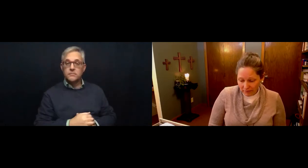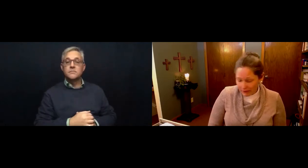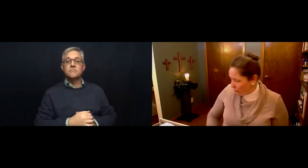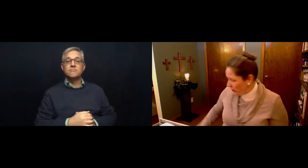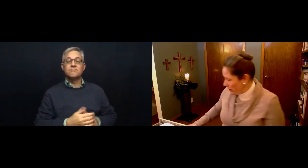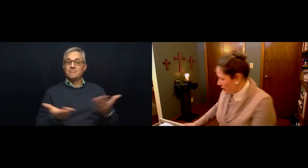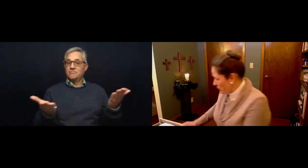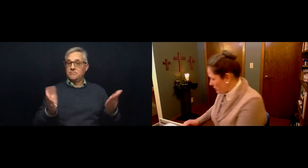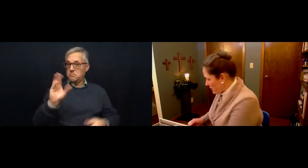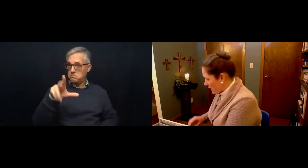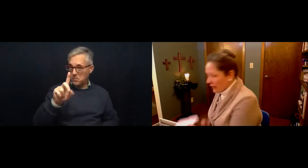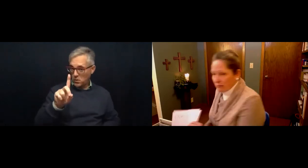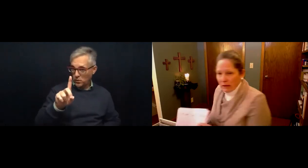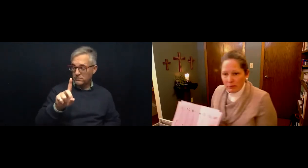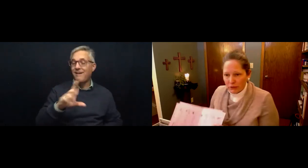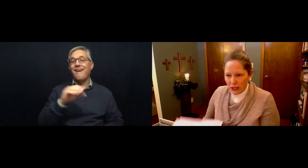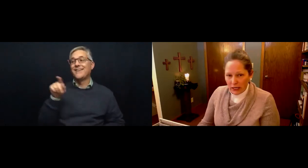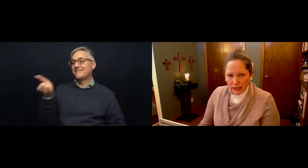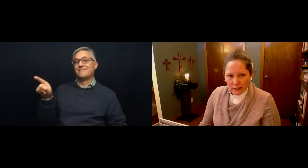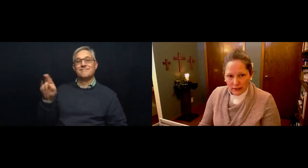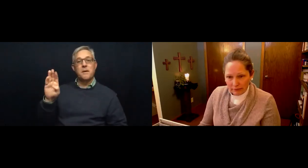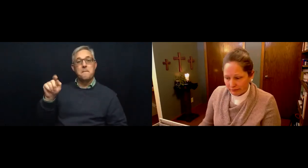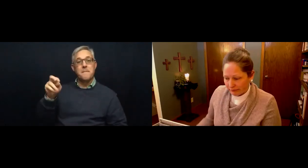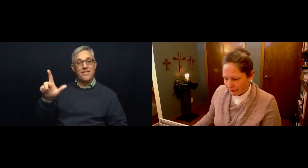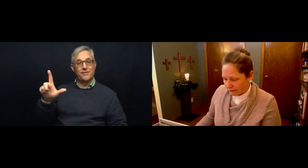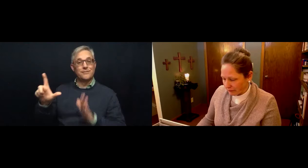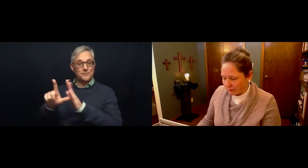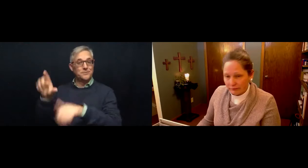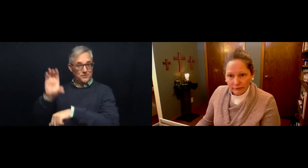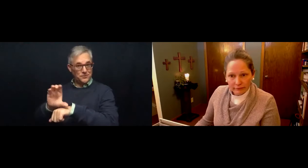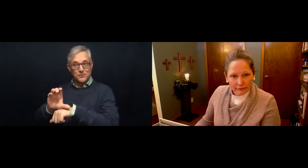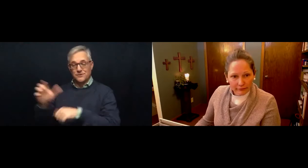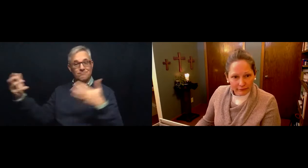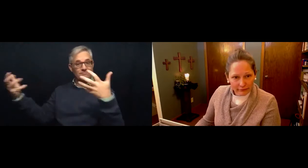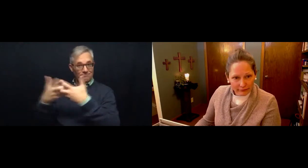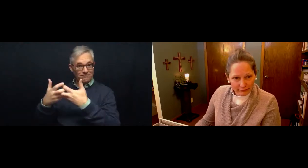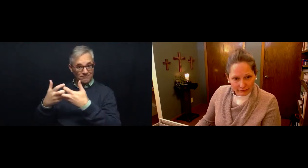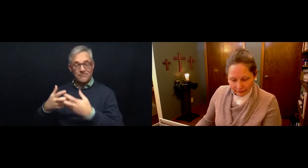Lutheran, we are going to be making paper chains.